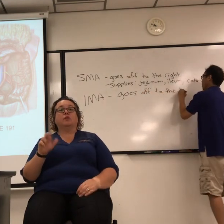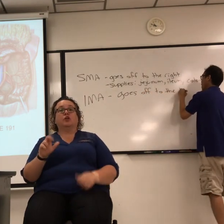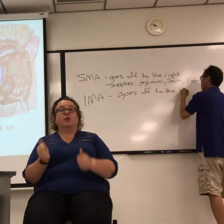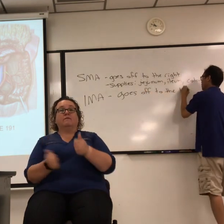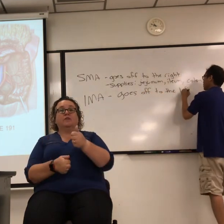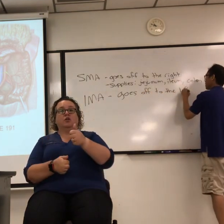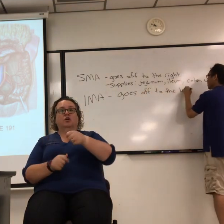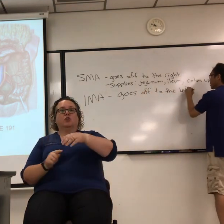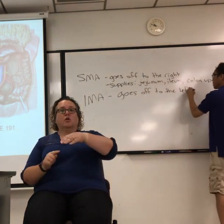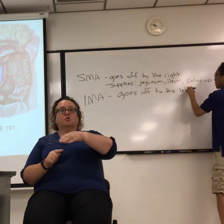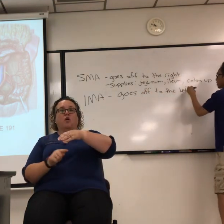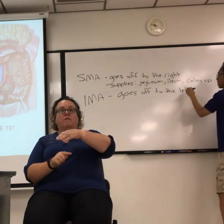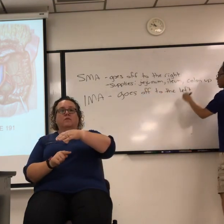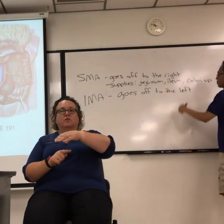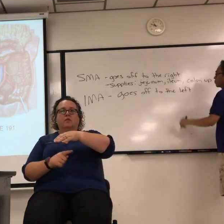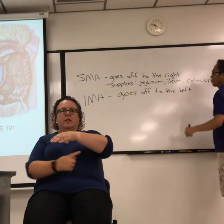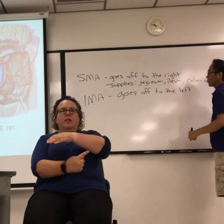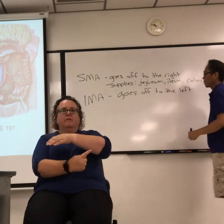to the left.